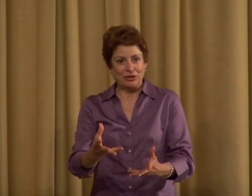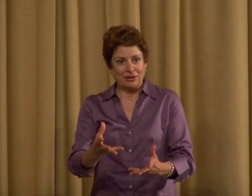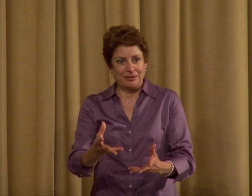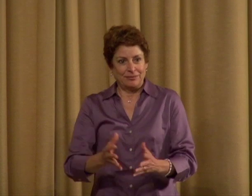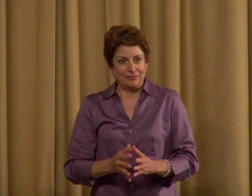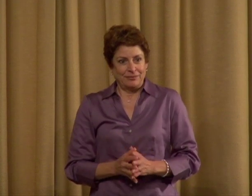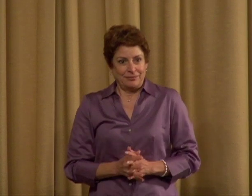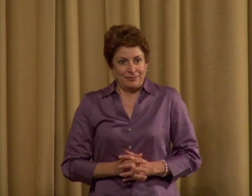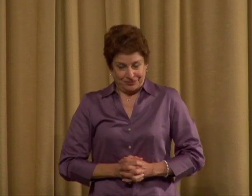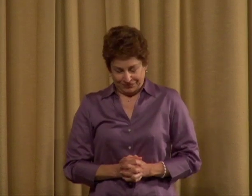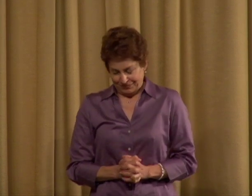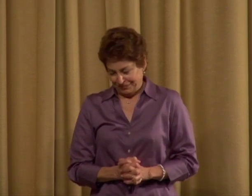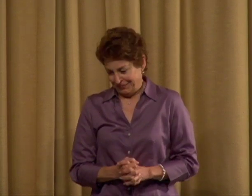expression.